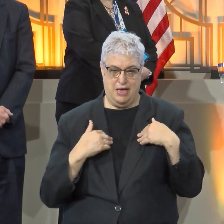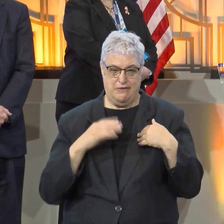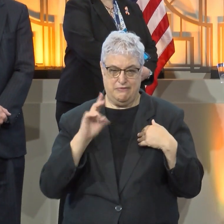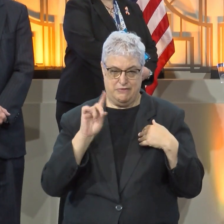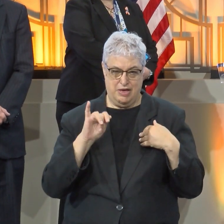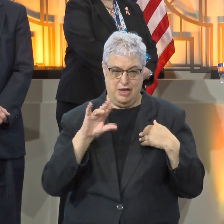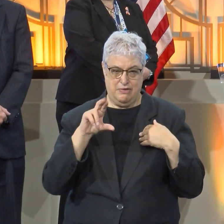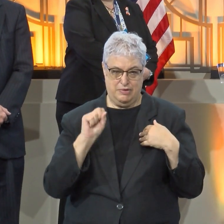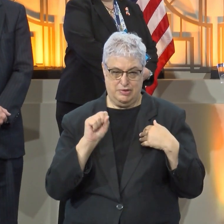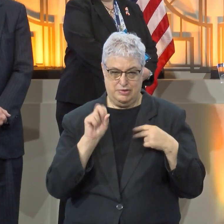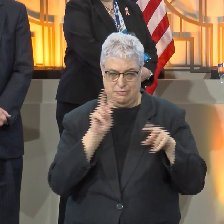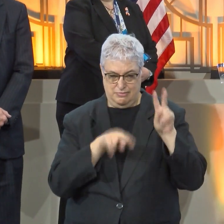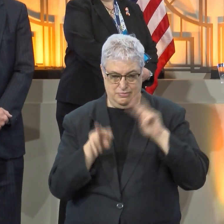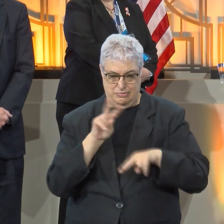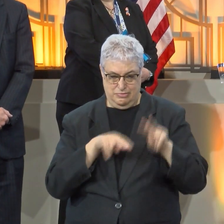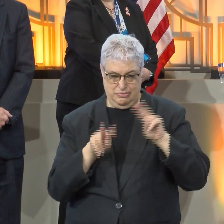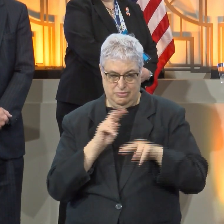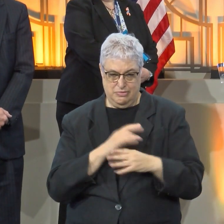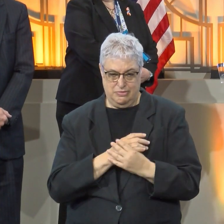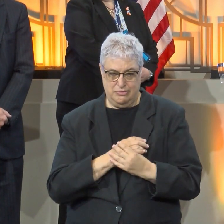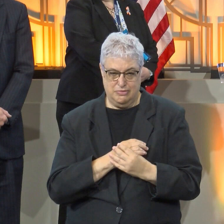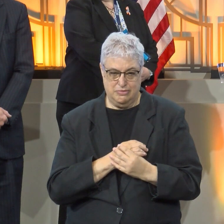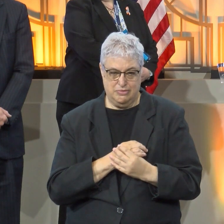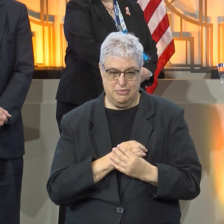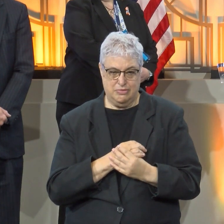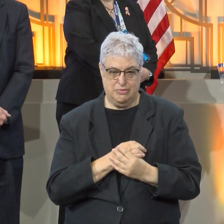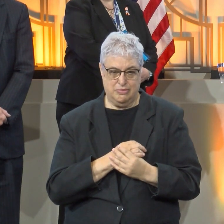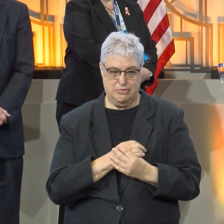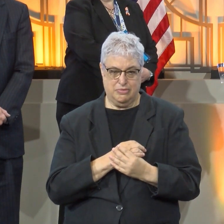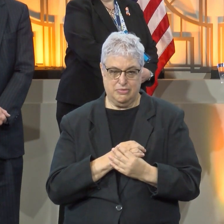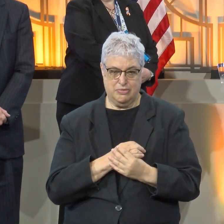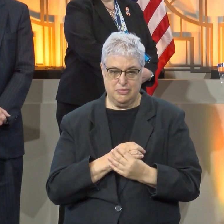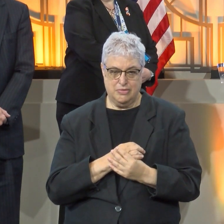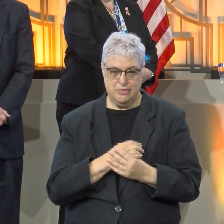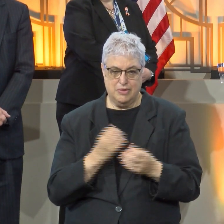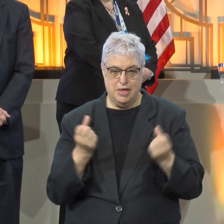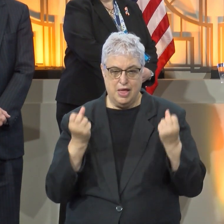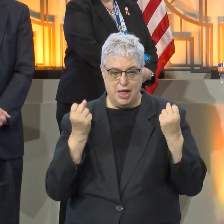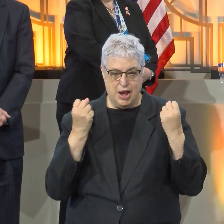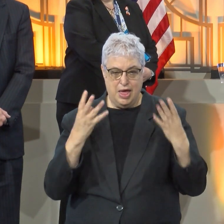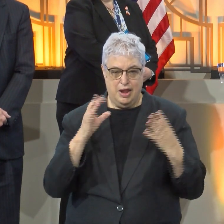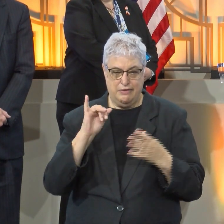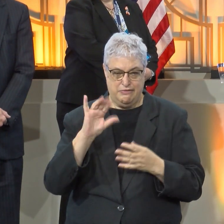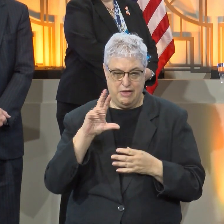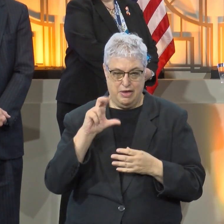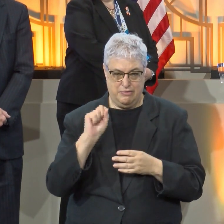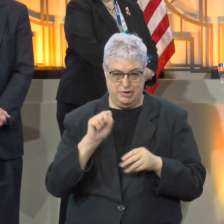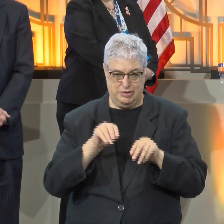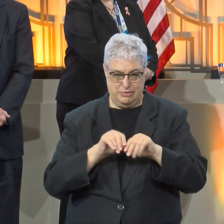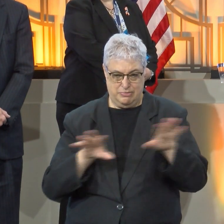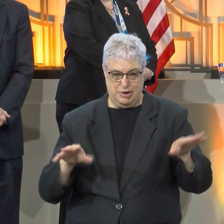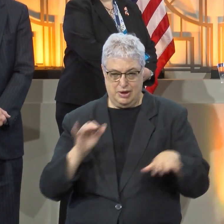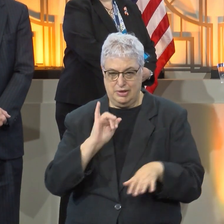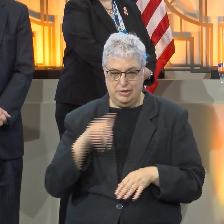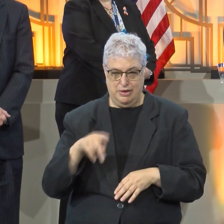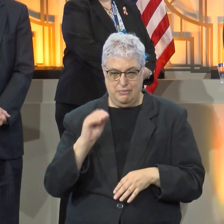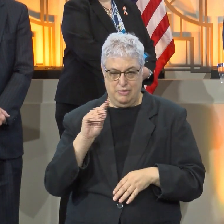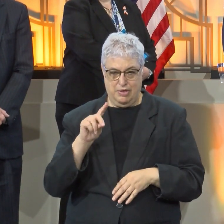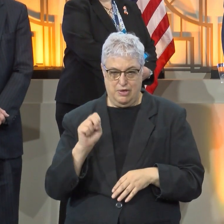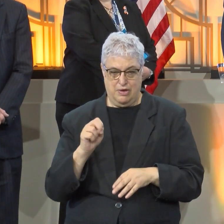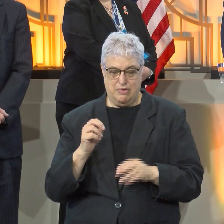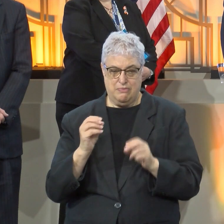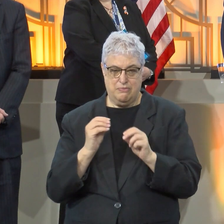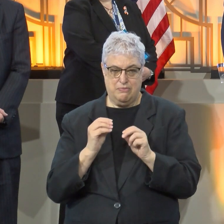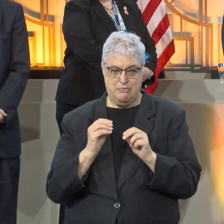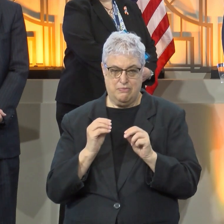chart, this map, for what it really says. And what it shows is that there is lots of virus spread throughout our community, and some zip codes are just a little bit hotter than